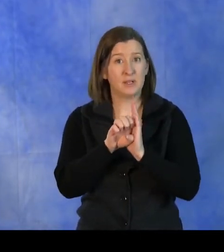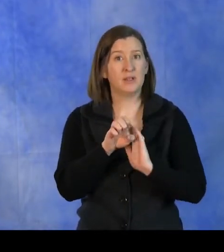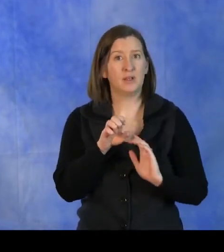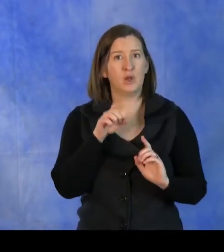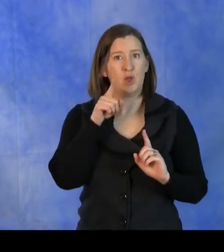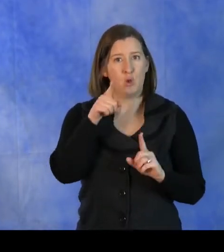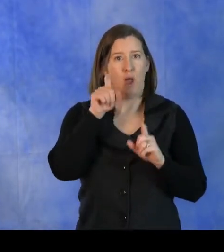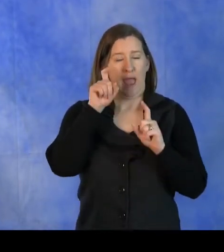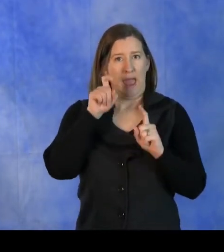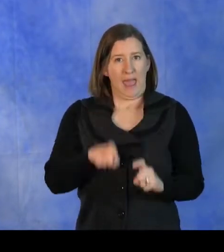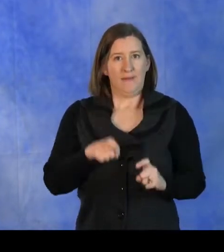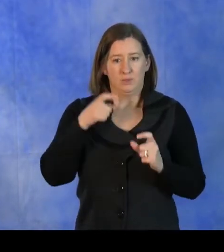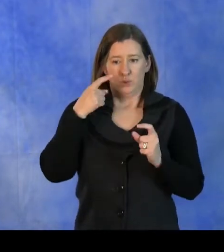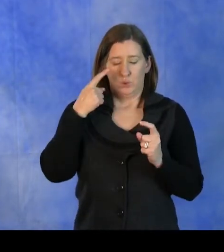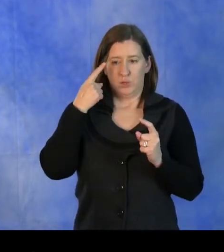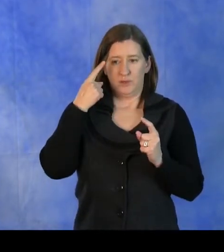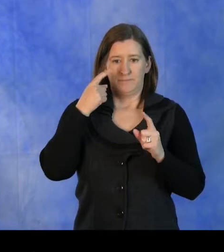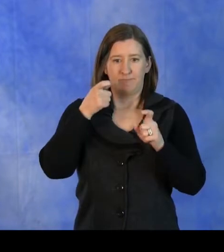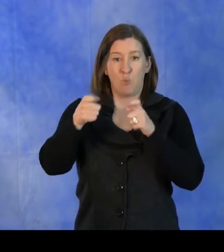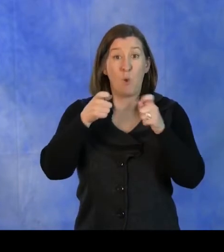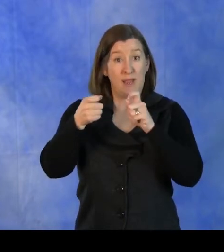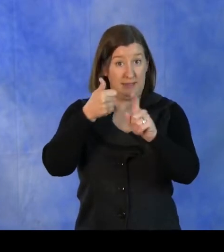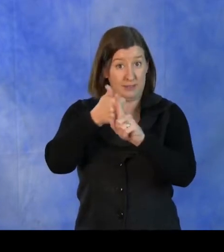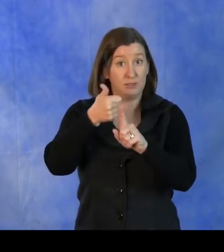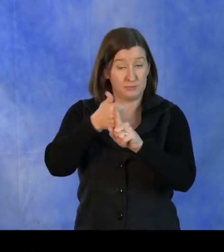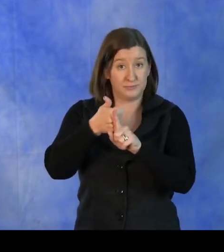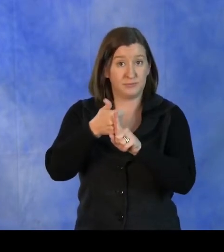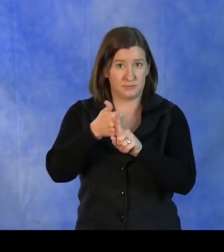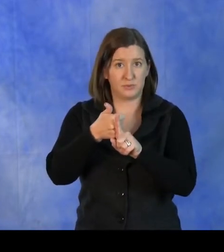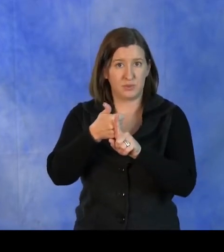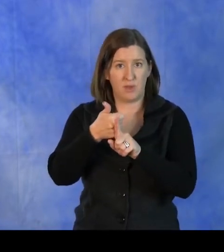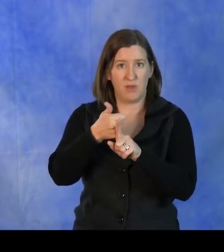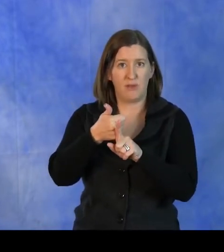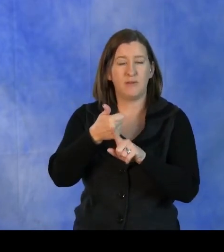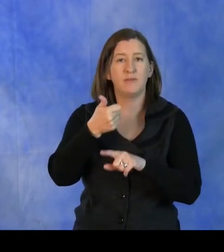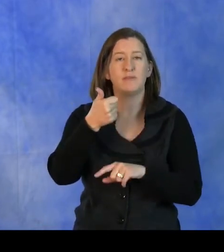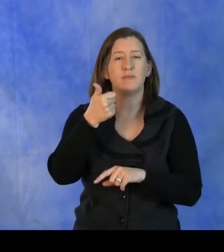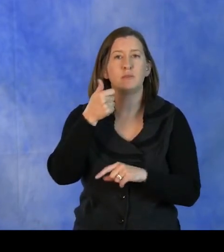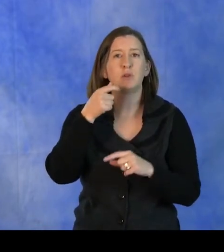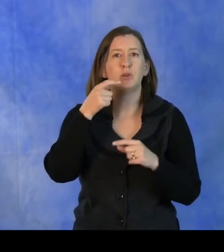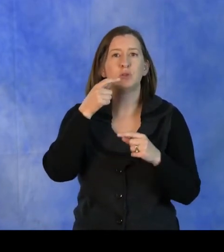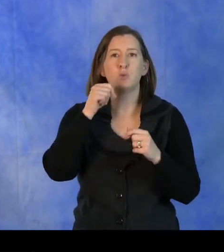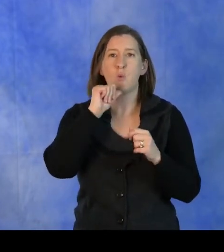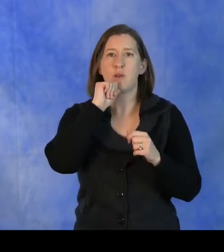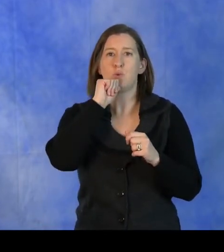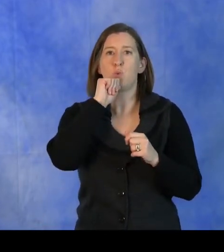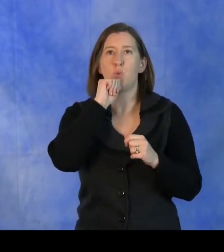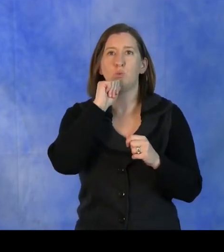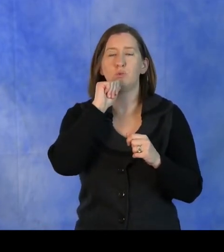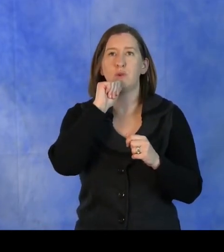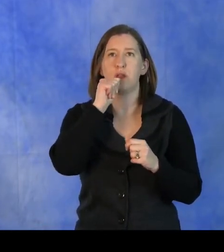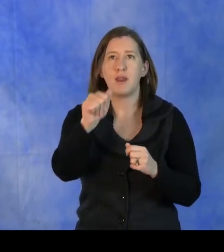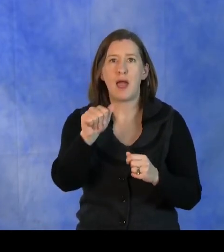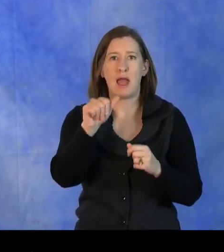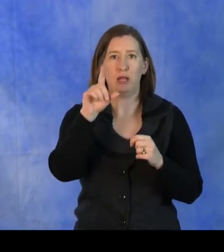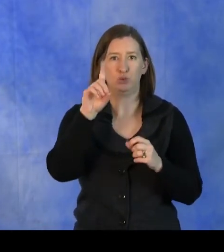So a lot of that in that example has to do with self-regulation.